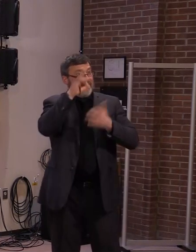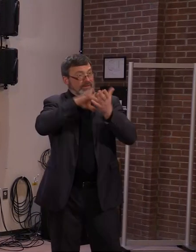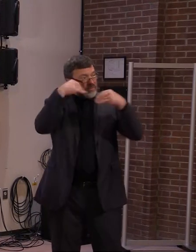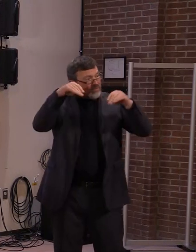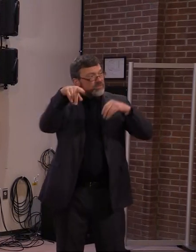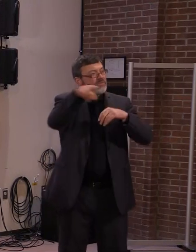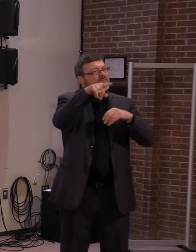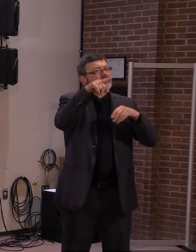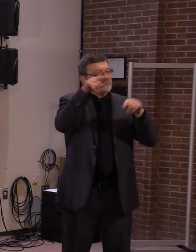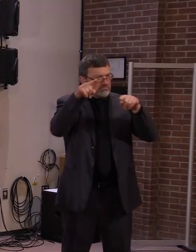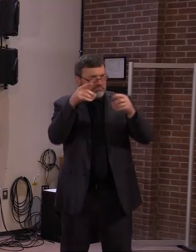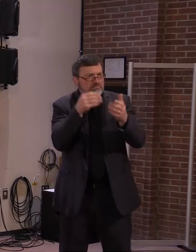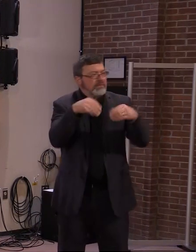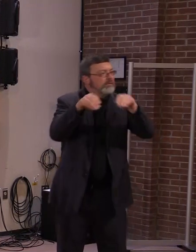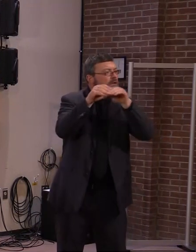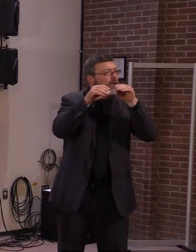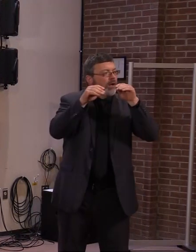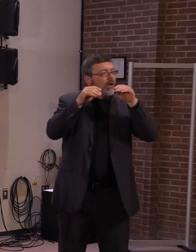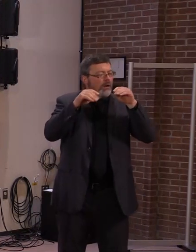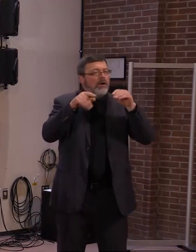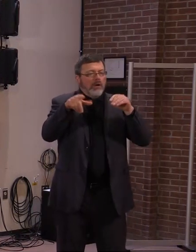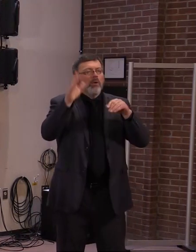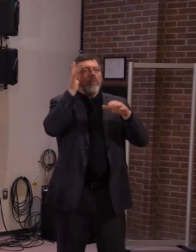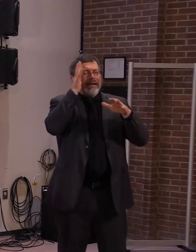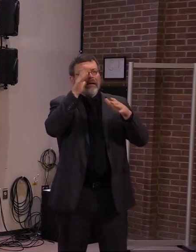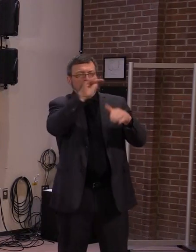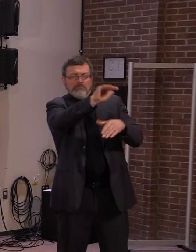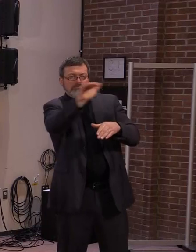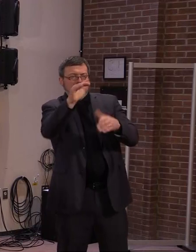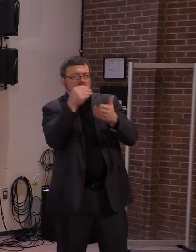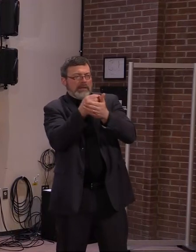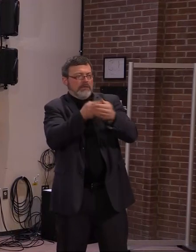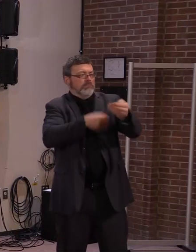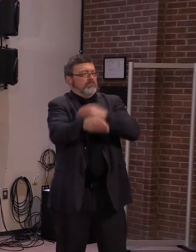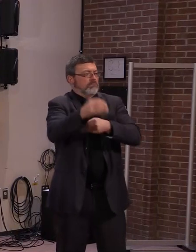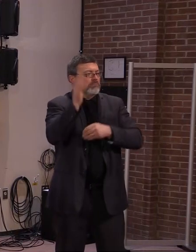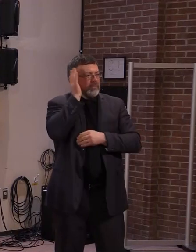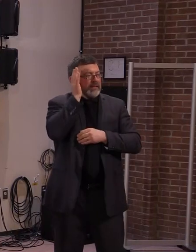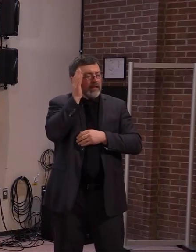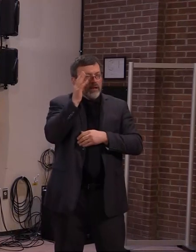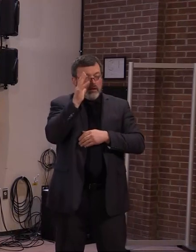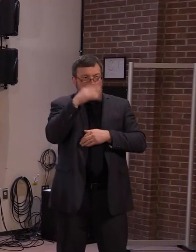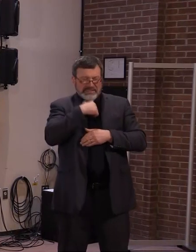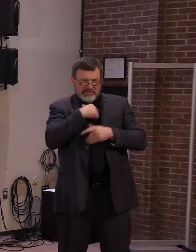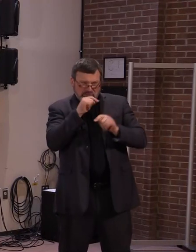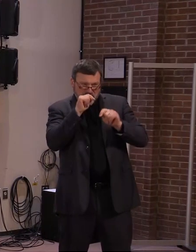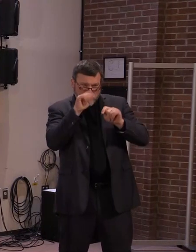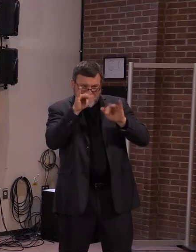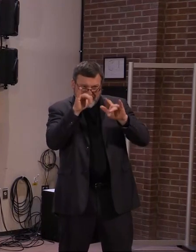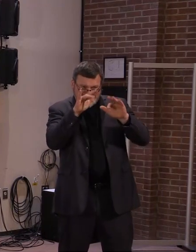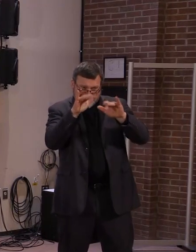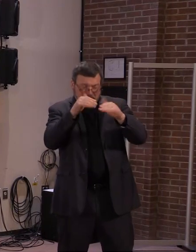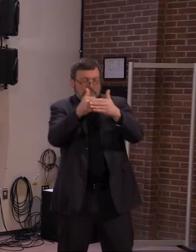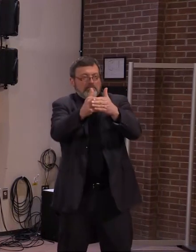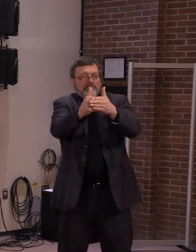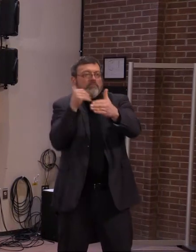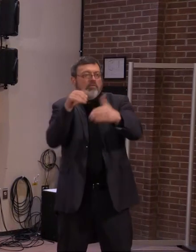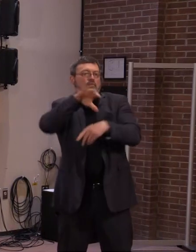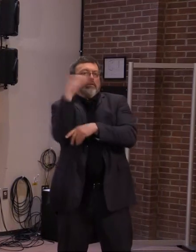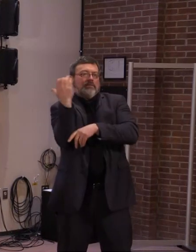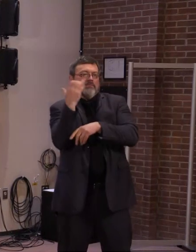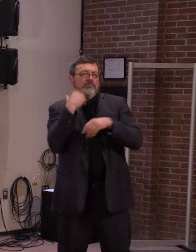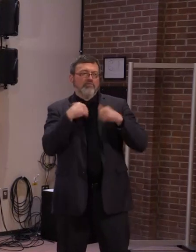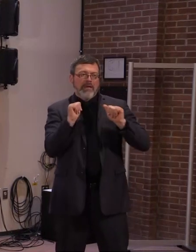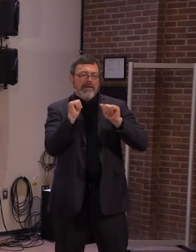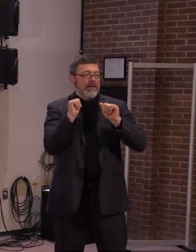be ramped up as well as we get further into the holiday season. So with that, I did want to turn to the